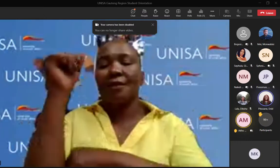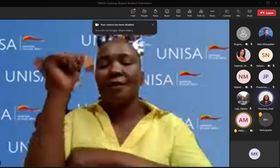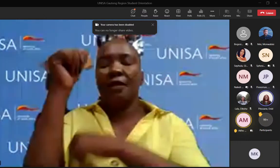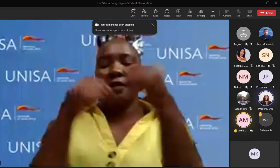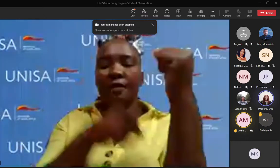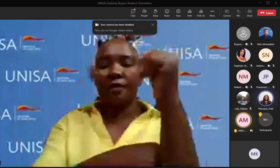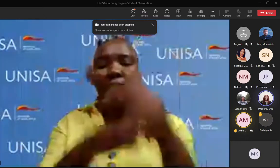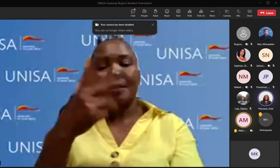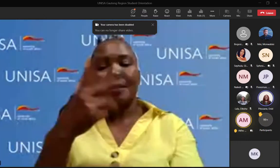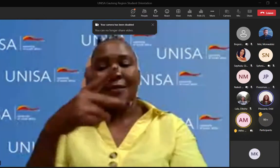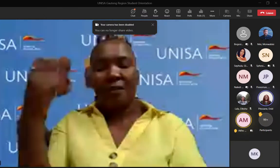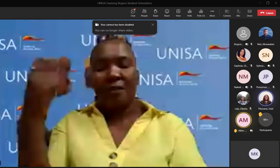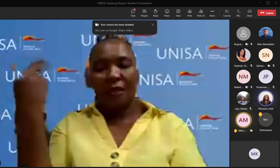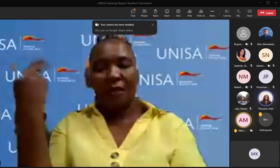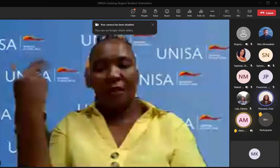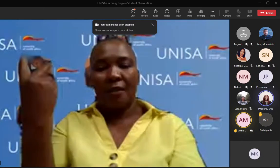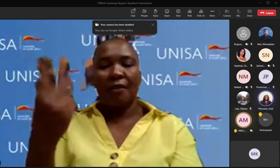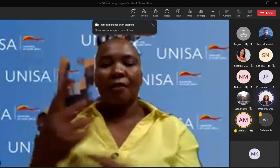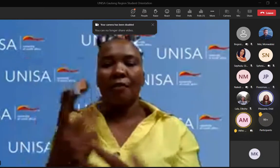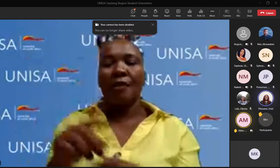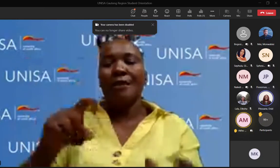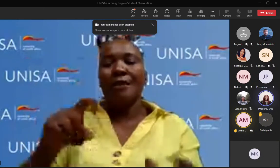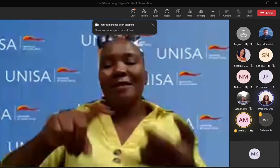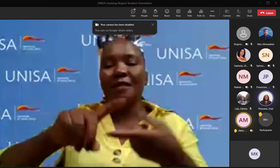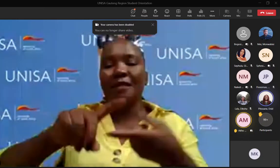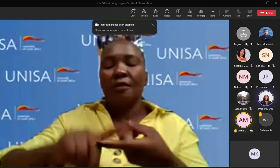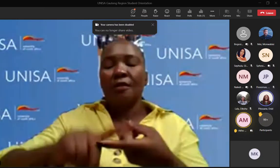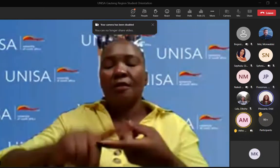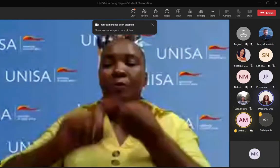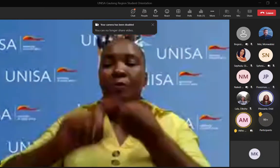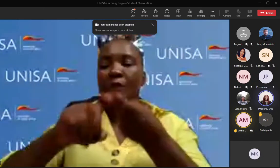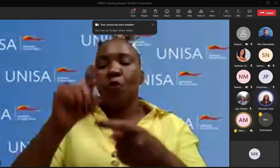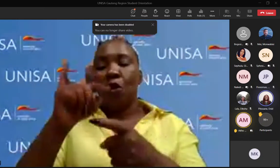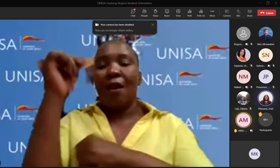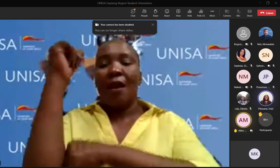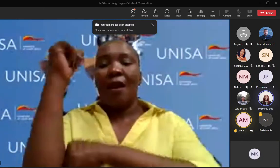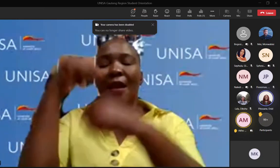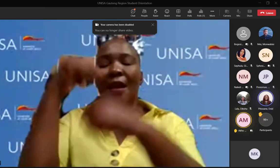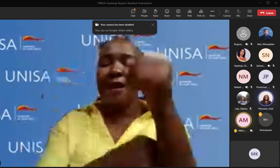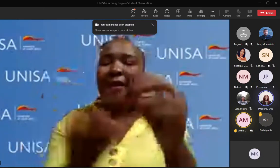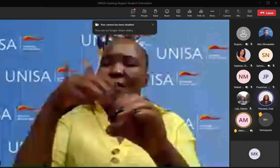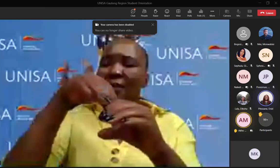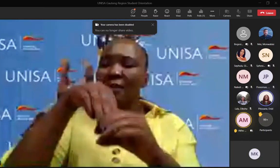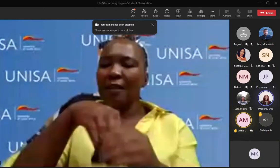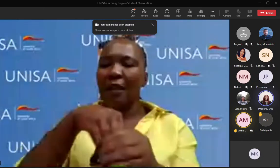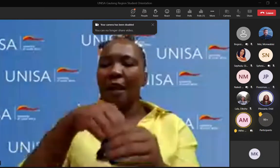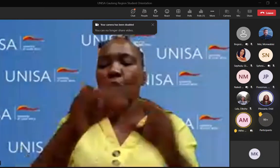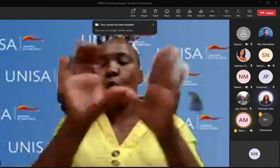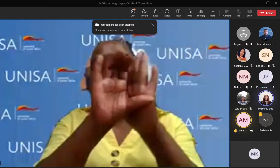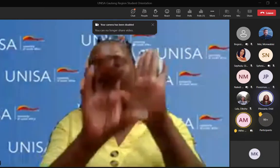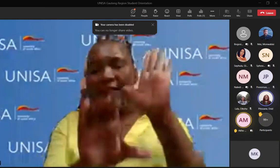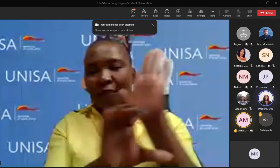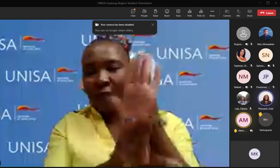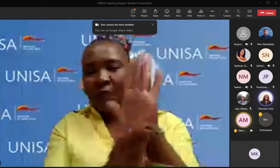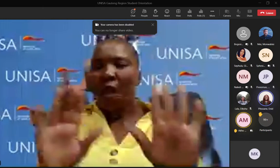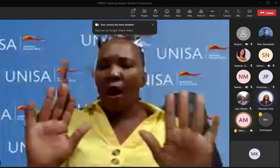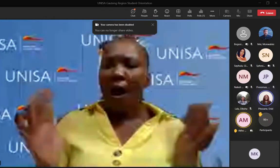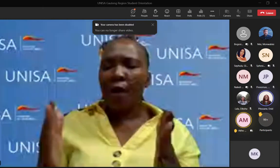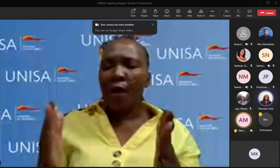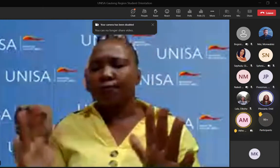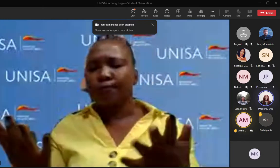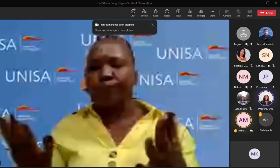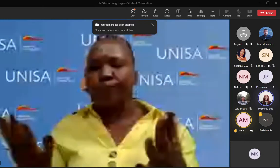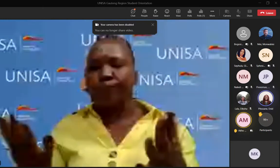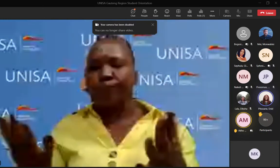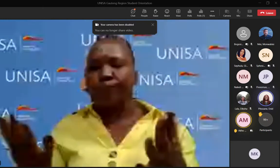it depends on the structures internal constitution in terms of how do they then send and